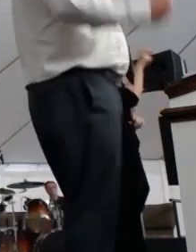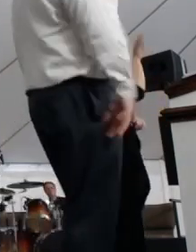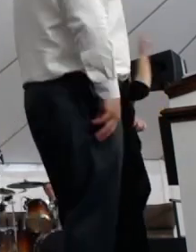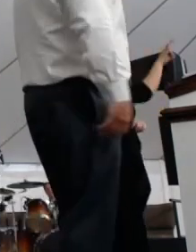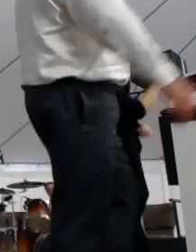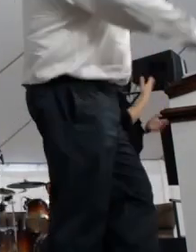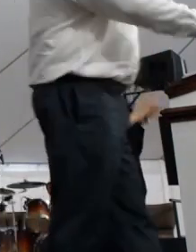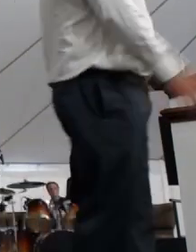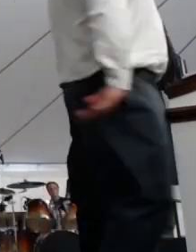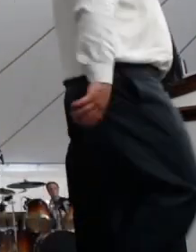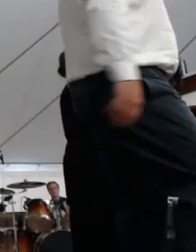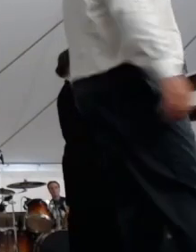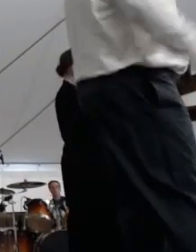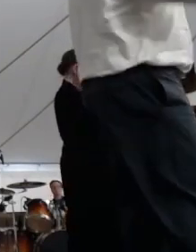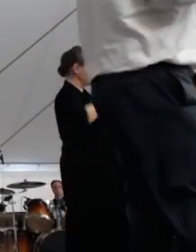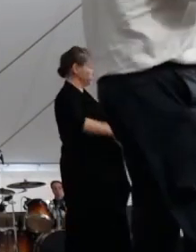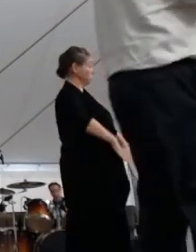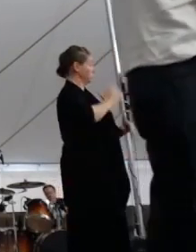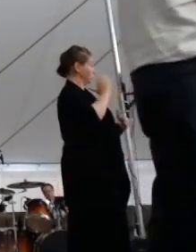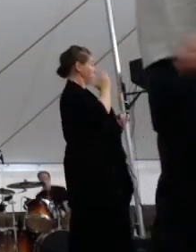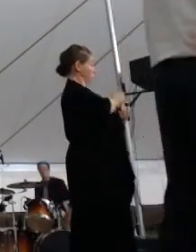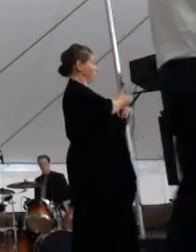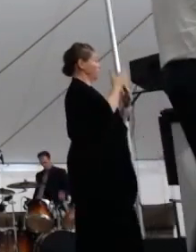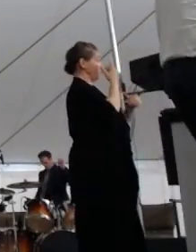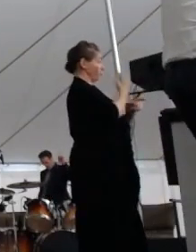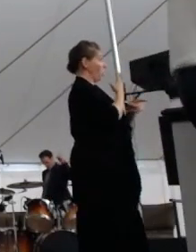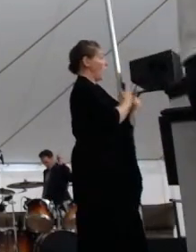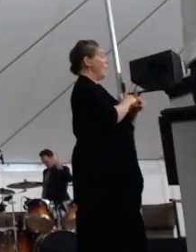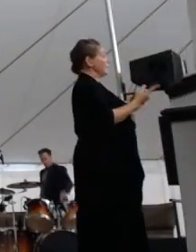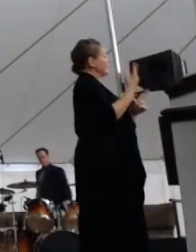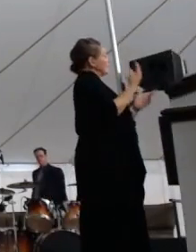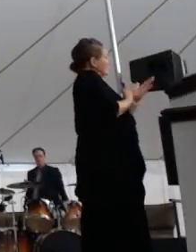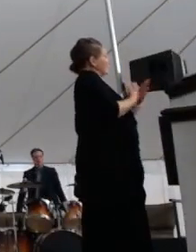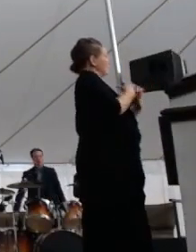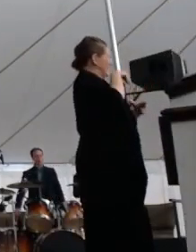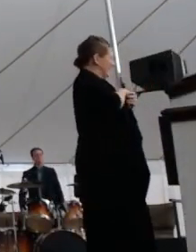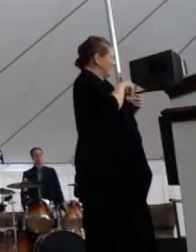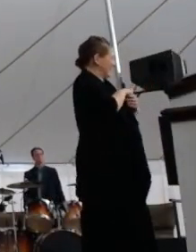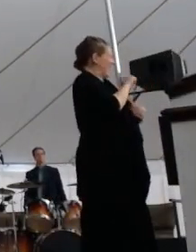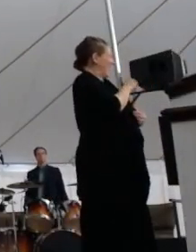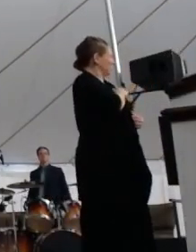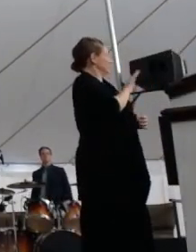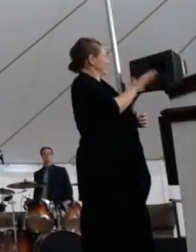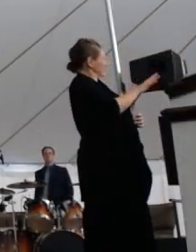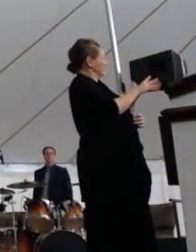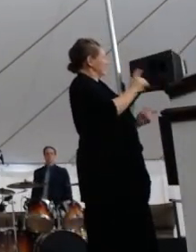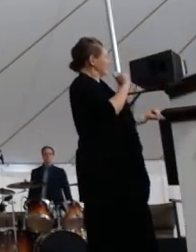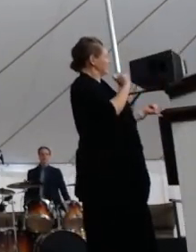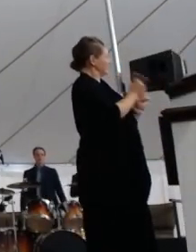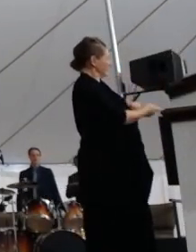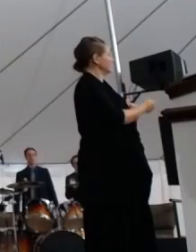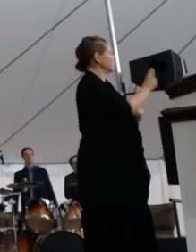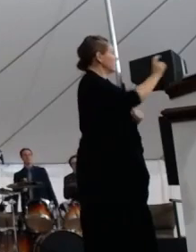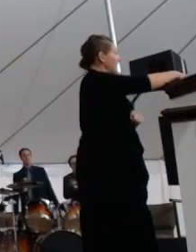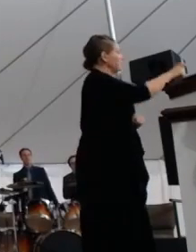right on the outside, but every once in a while, the attitude gets wrong on the inside, and you need a preacher to preach to you. Get